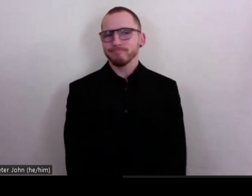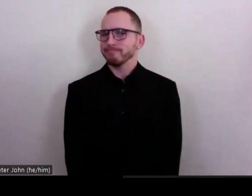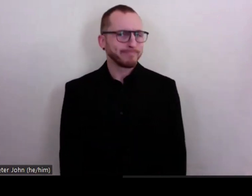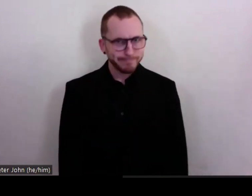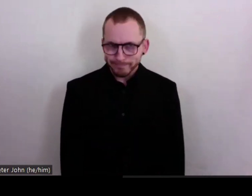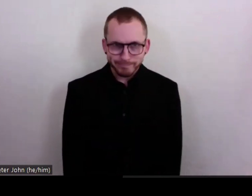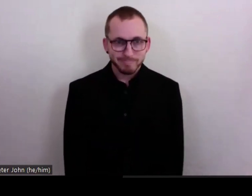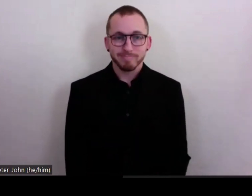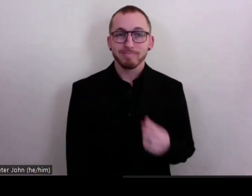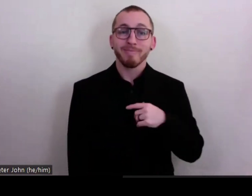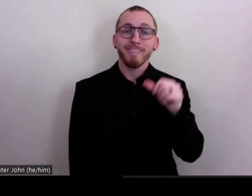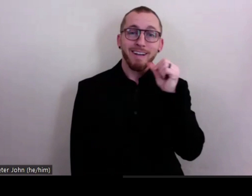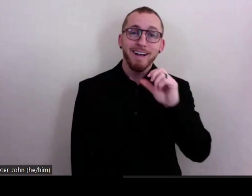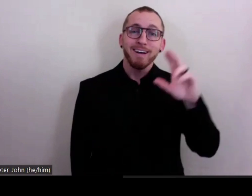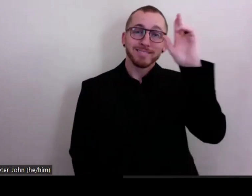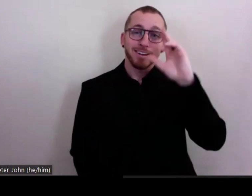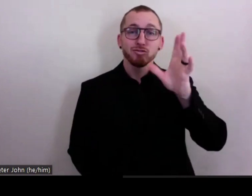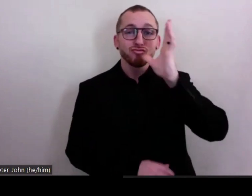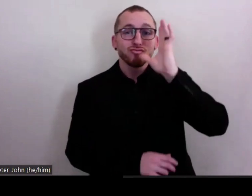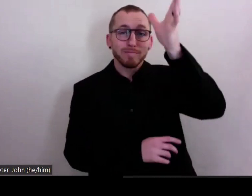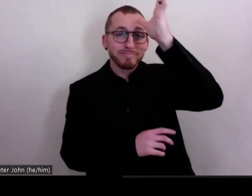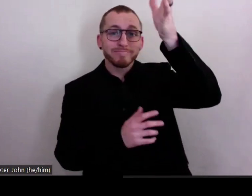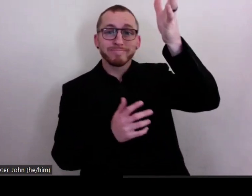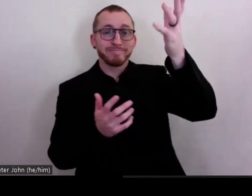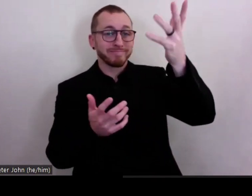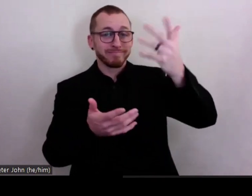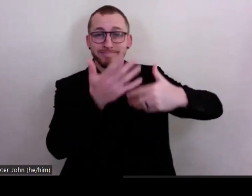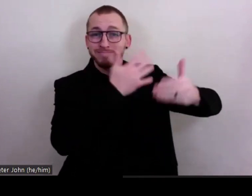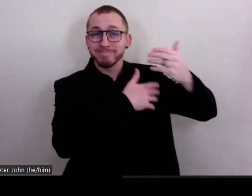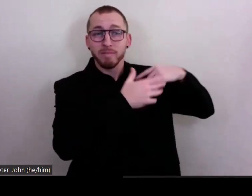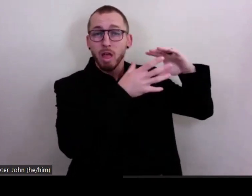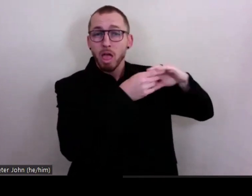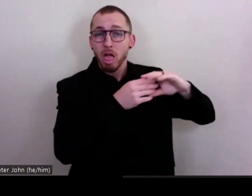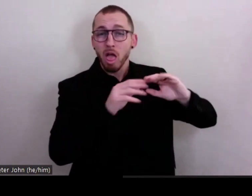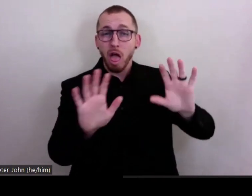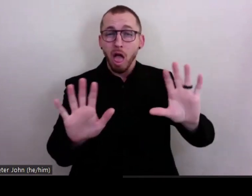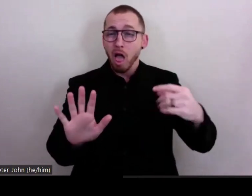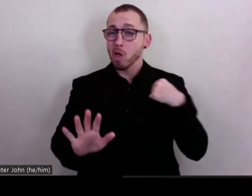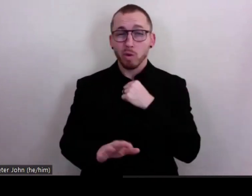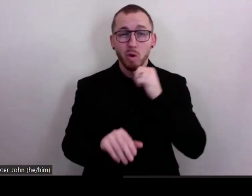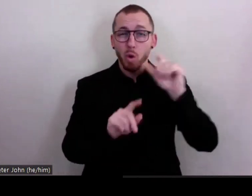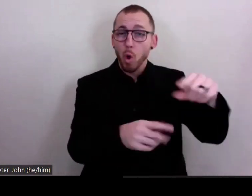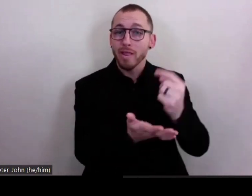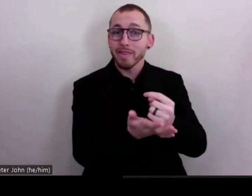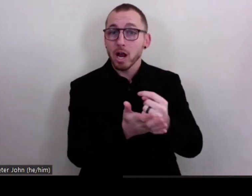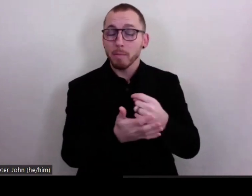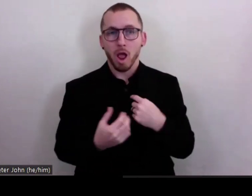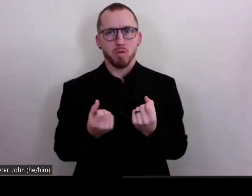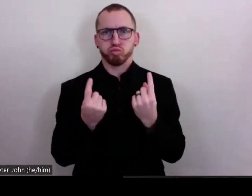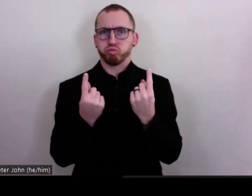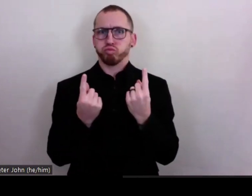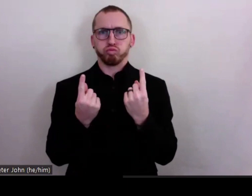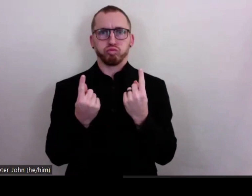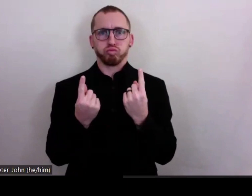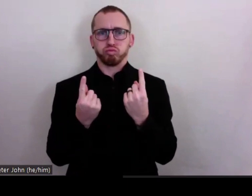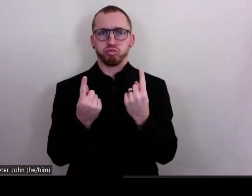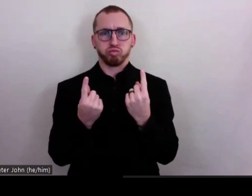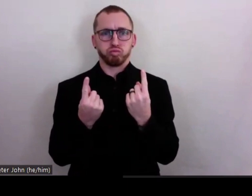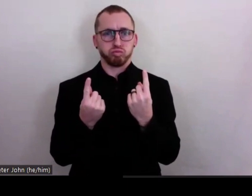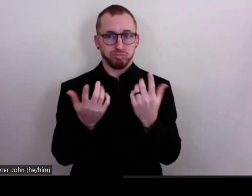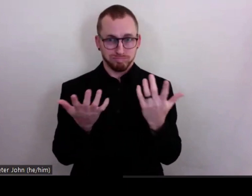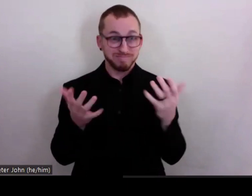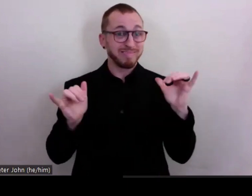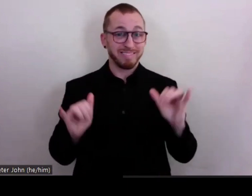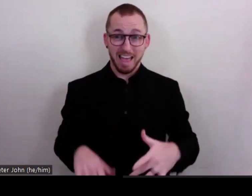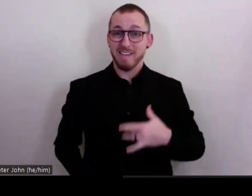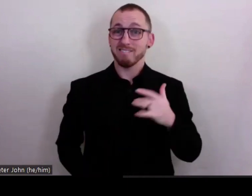and uncles and grandpas and grandmas were talking about, where they said, we don't do that. That's not for us. It felt like it